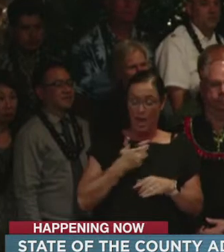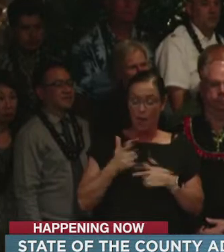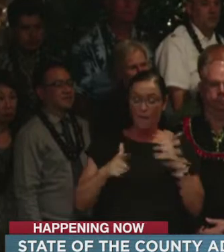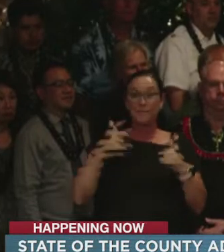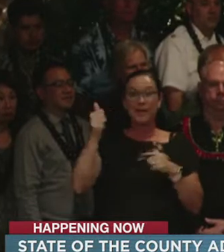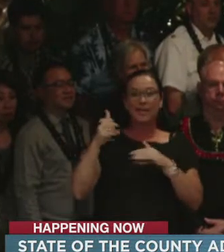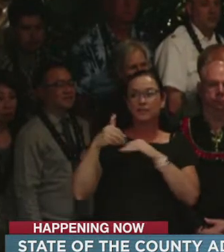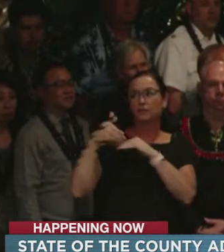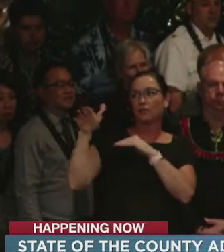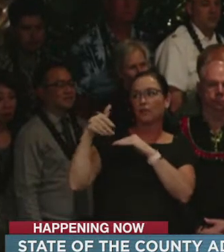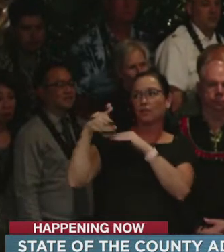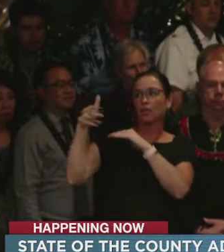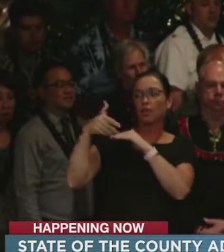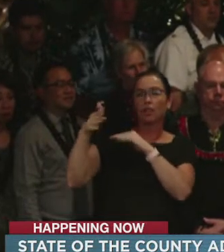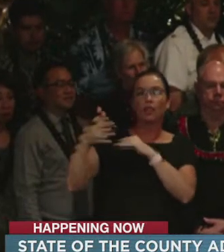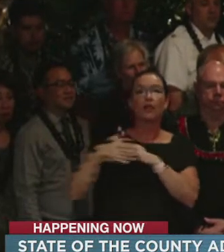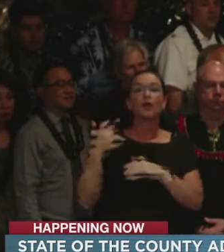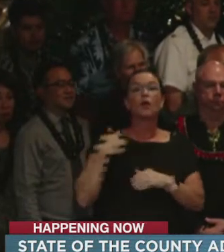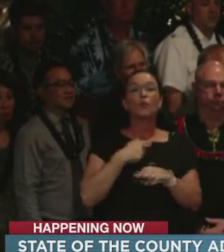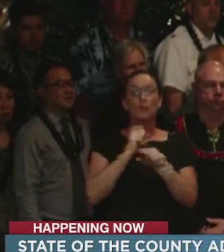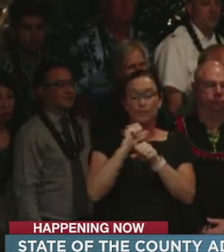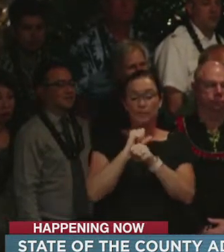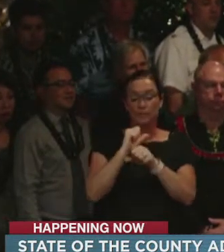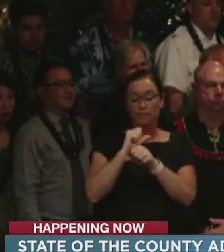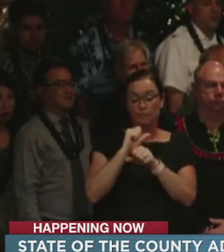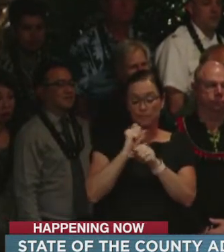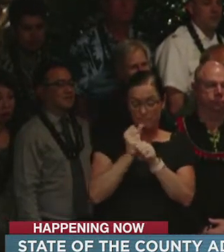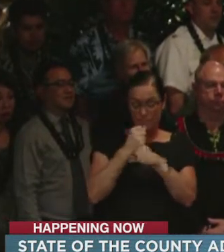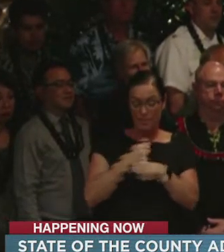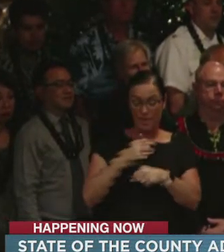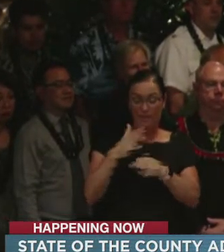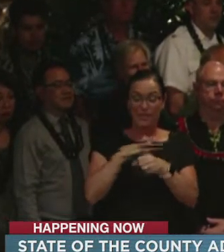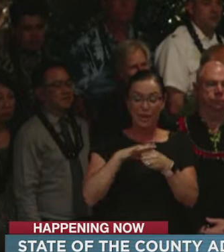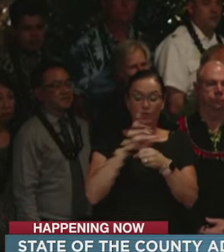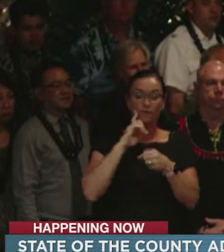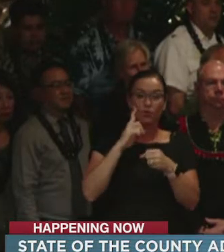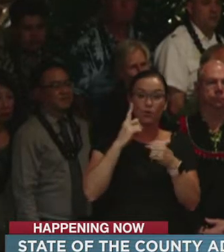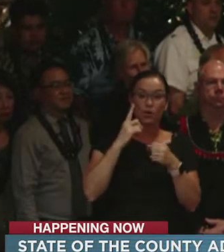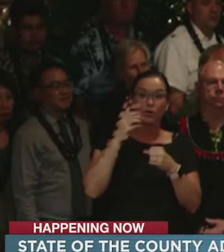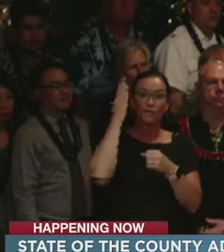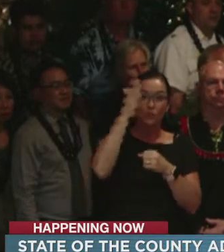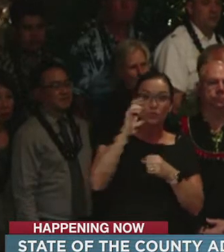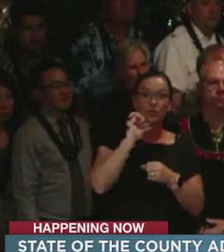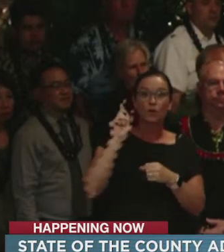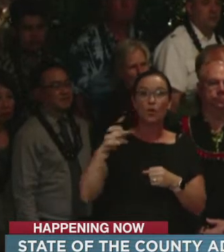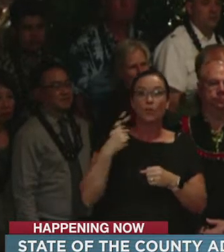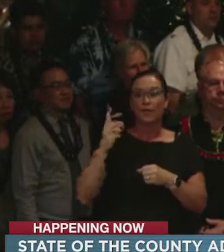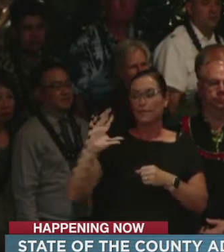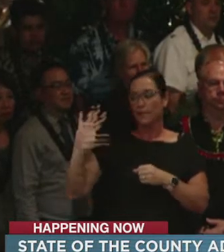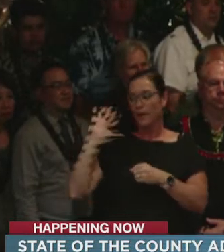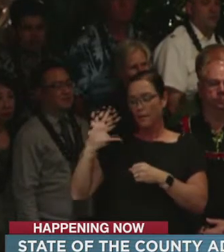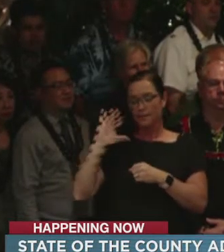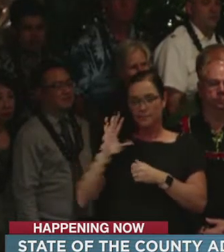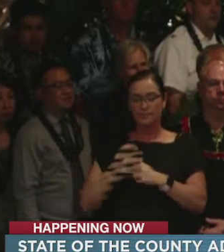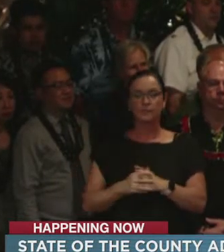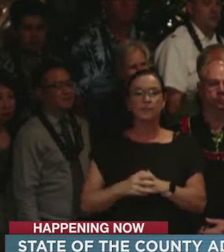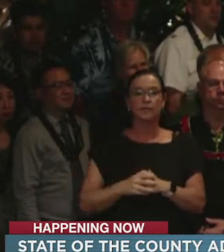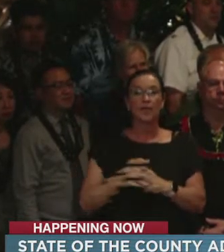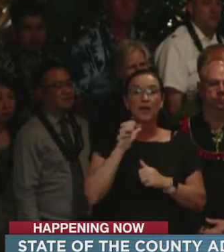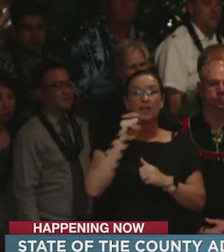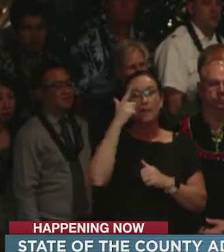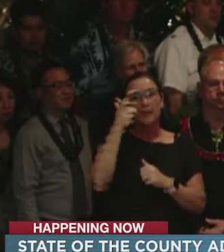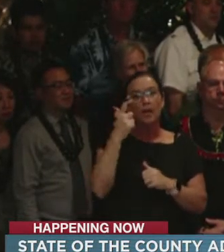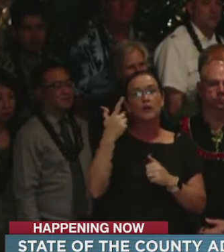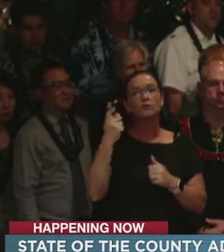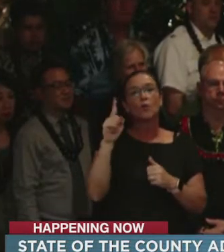we are working to build a county of the future and not of the past, not just because we want to, but because it's the